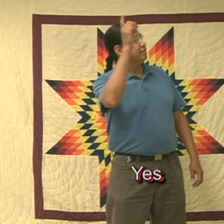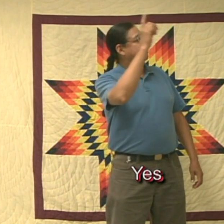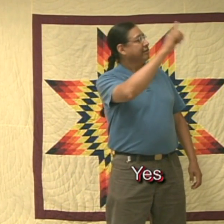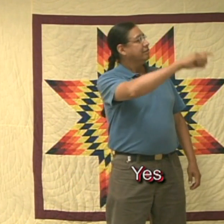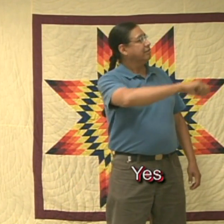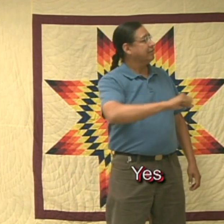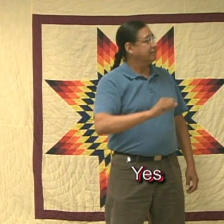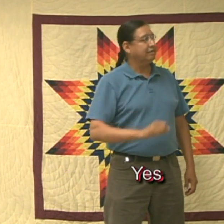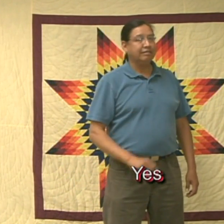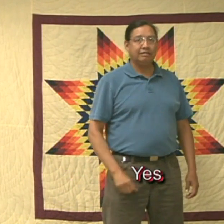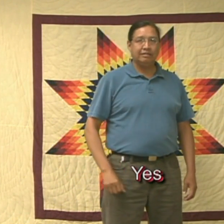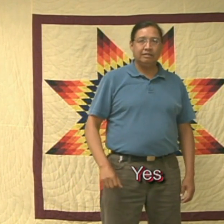Ha. Ha.